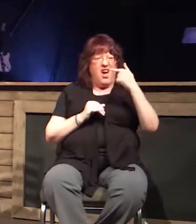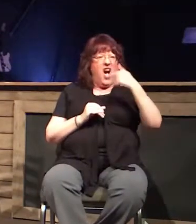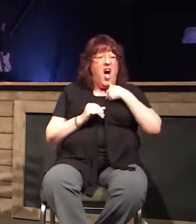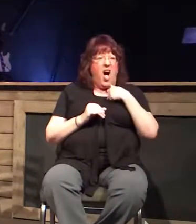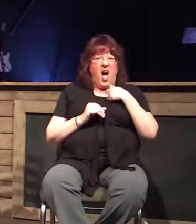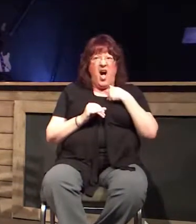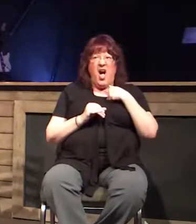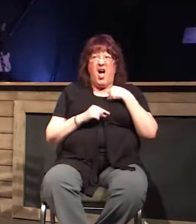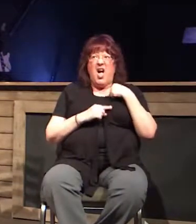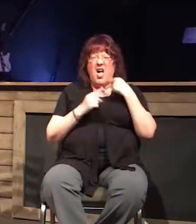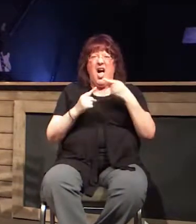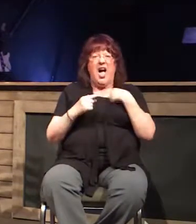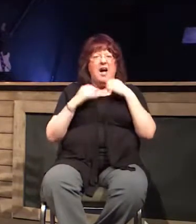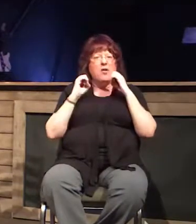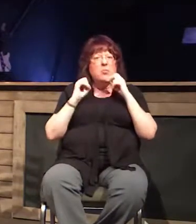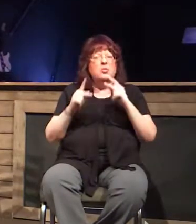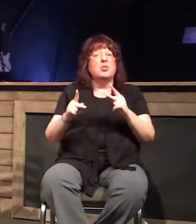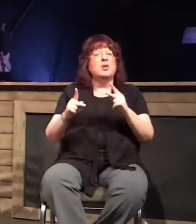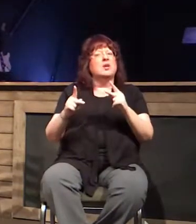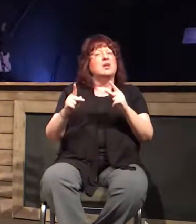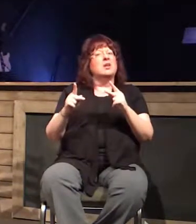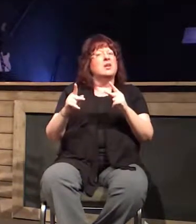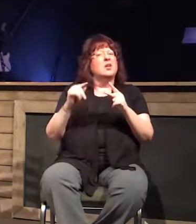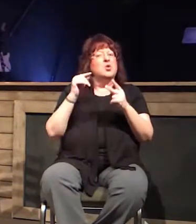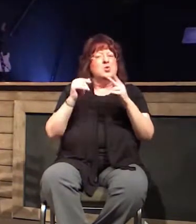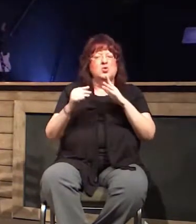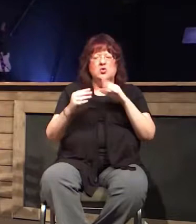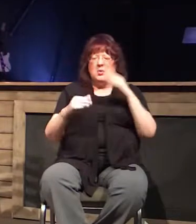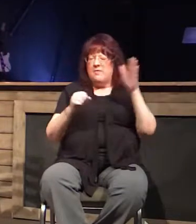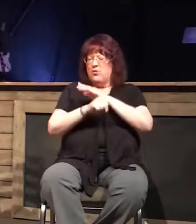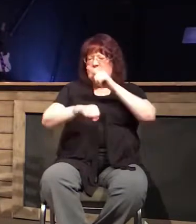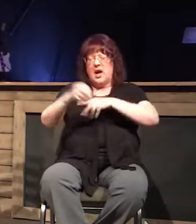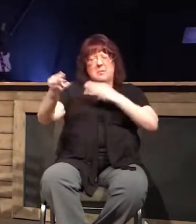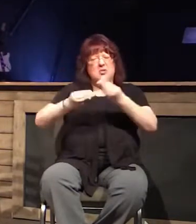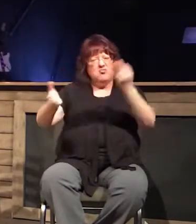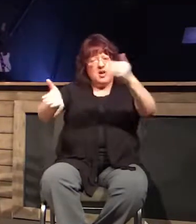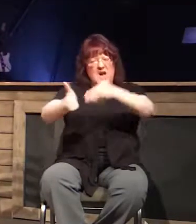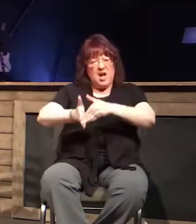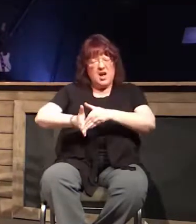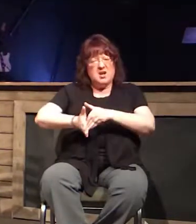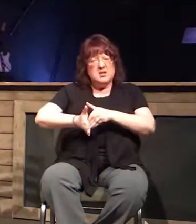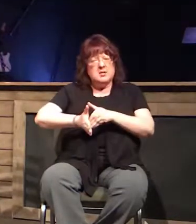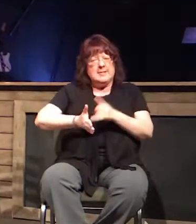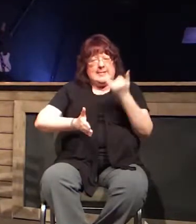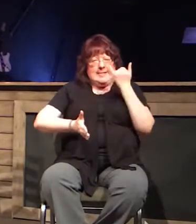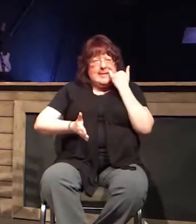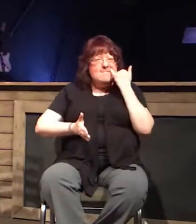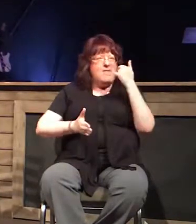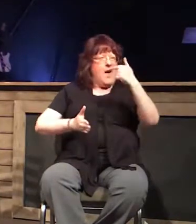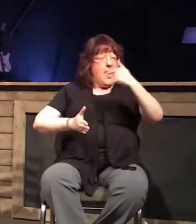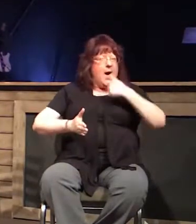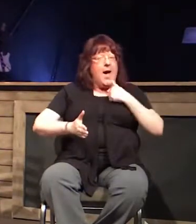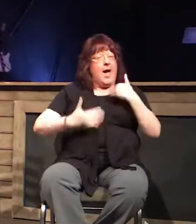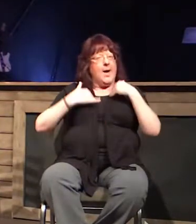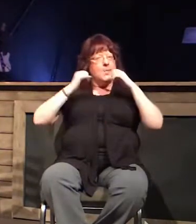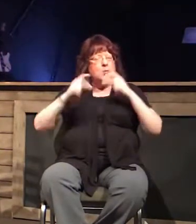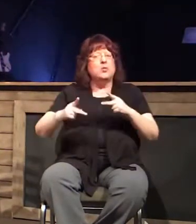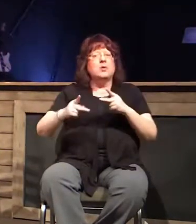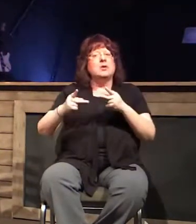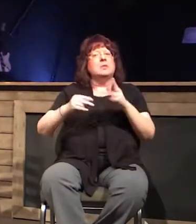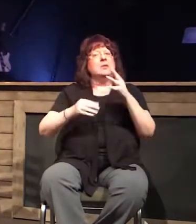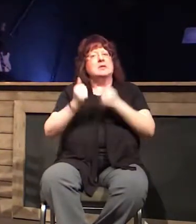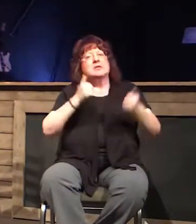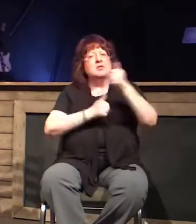ever get the opportunity to be in full-time ministry again, if I ever get the opportunity